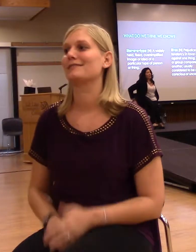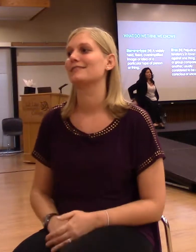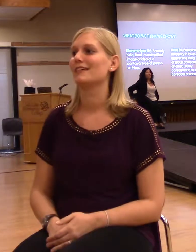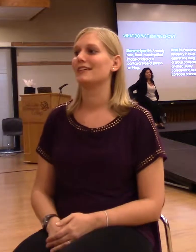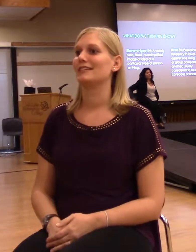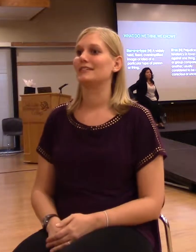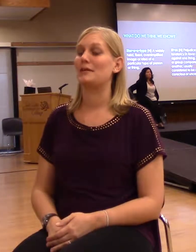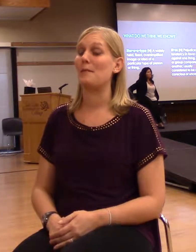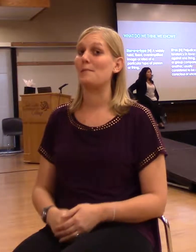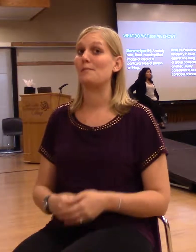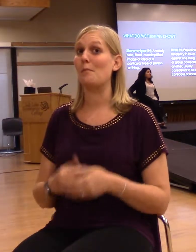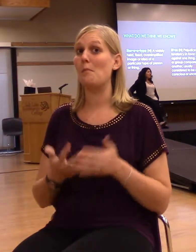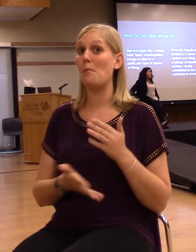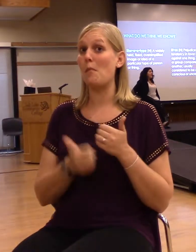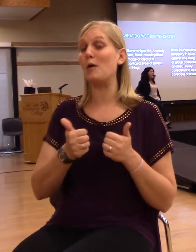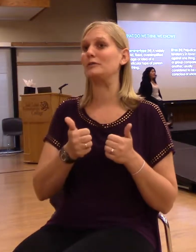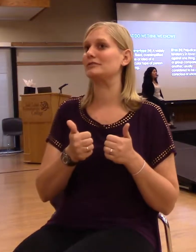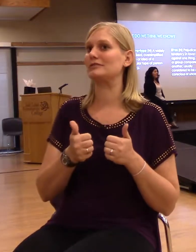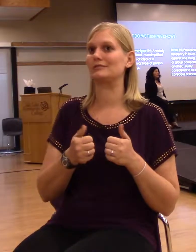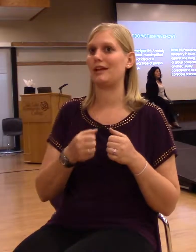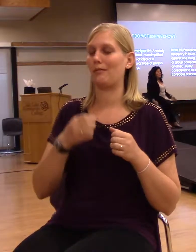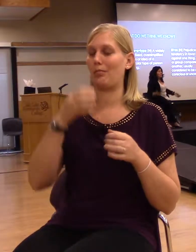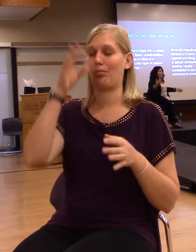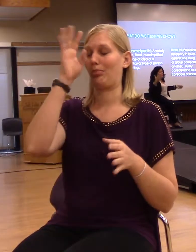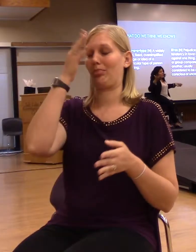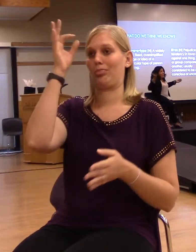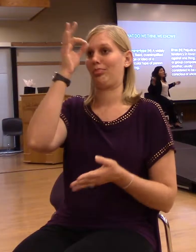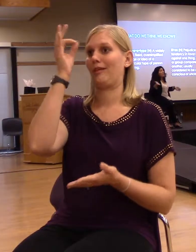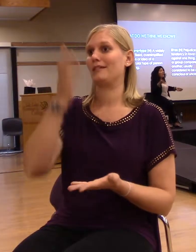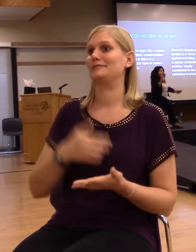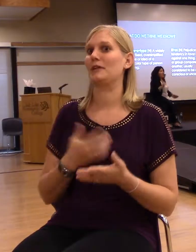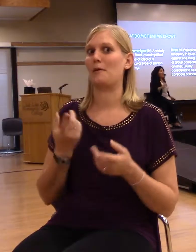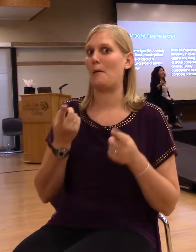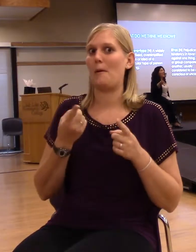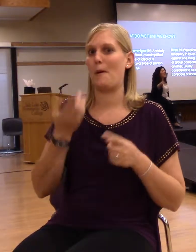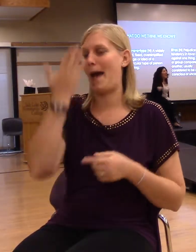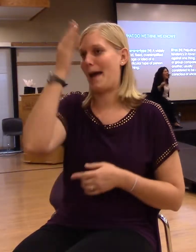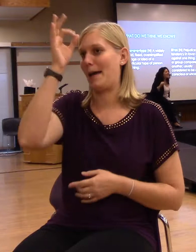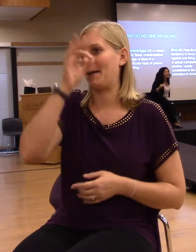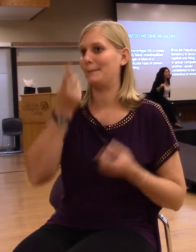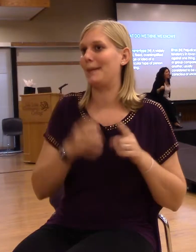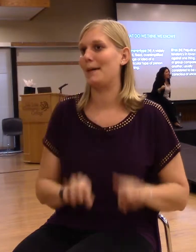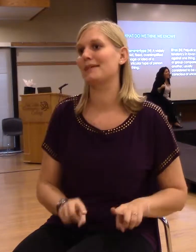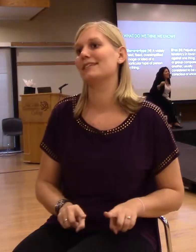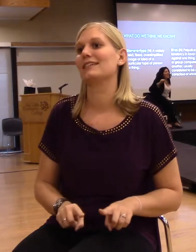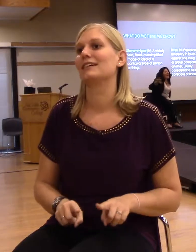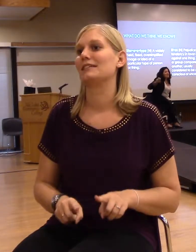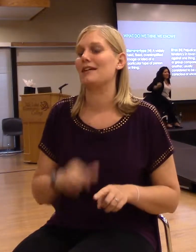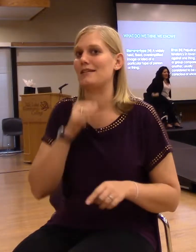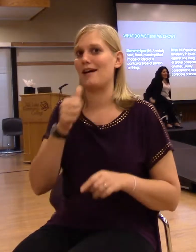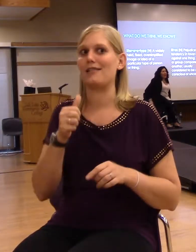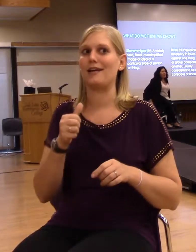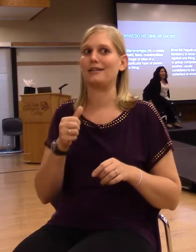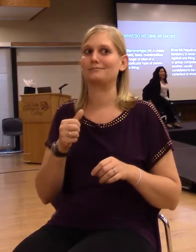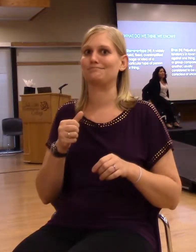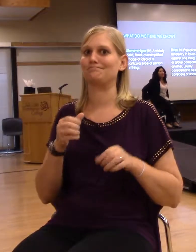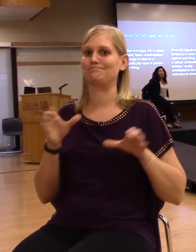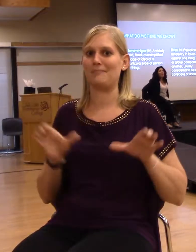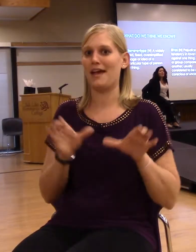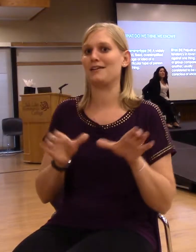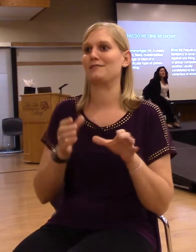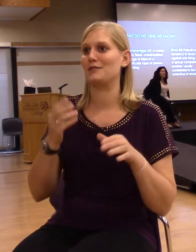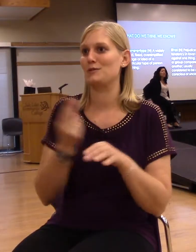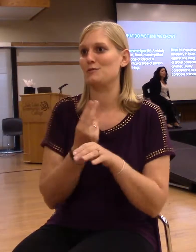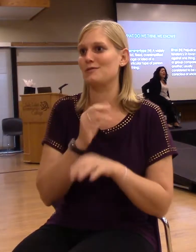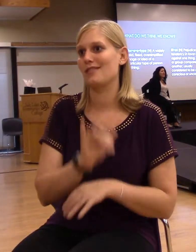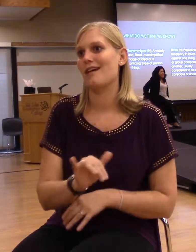unconscious or implicit, meaning we don't know it. We're not actively activating our bias, but